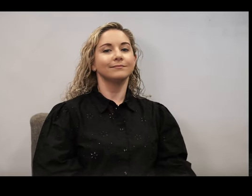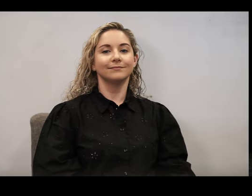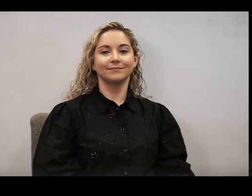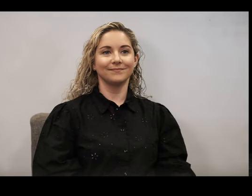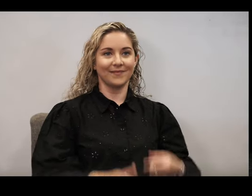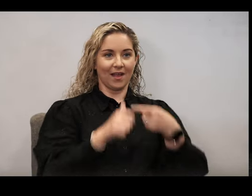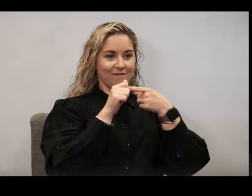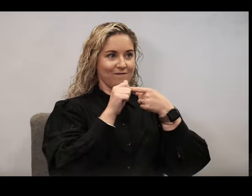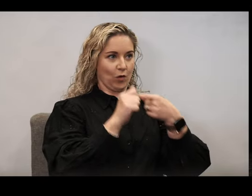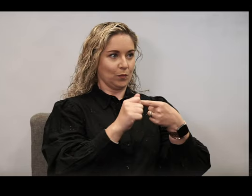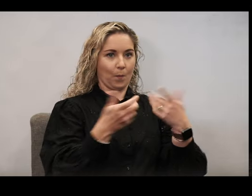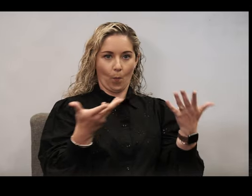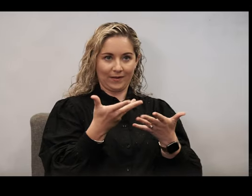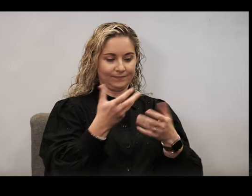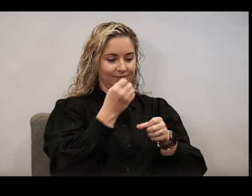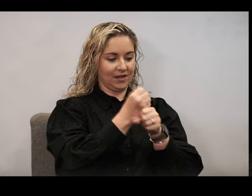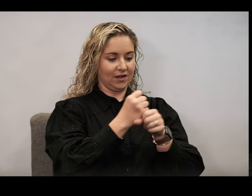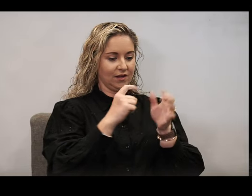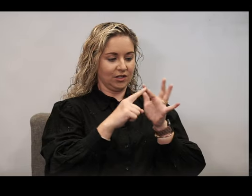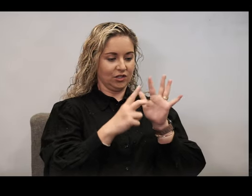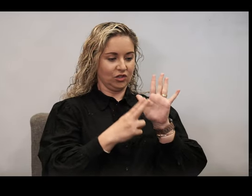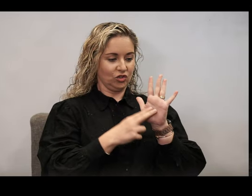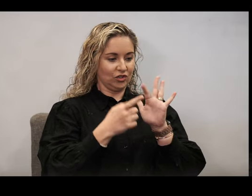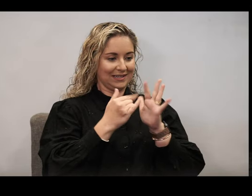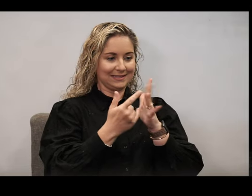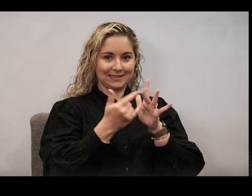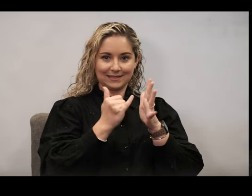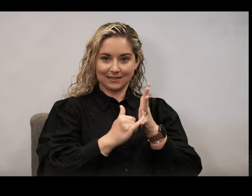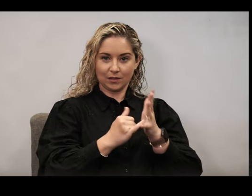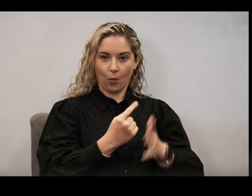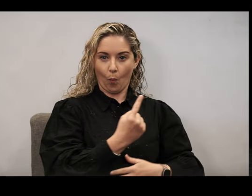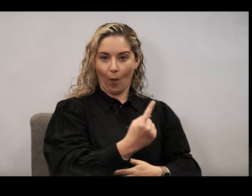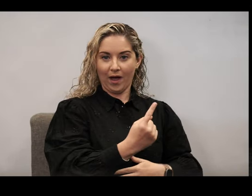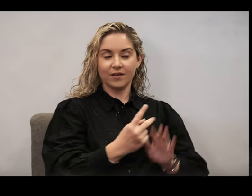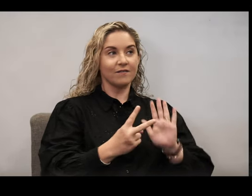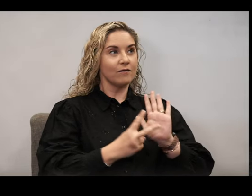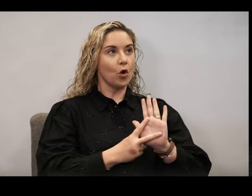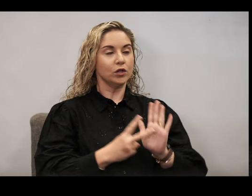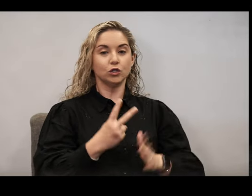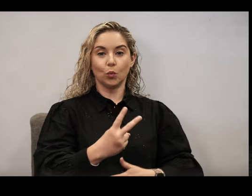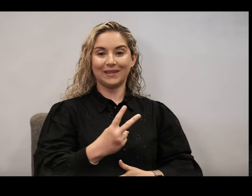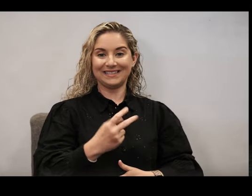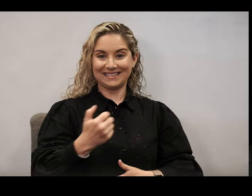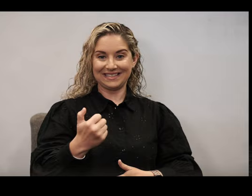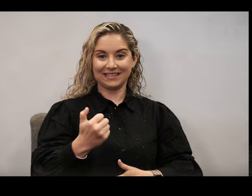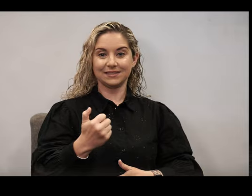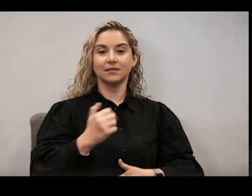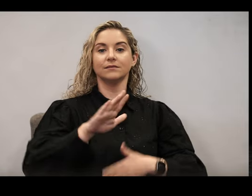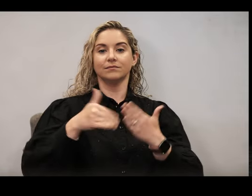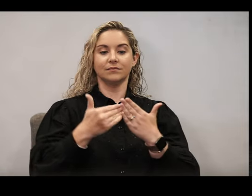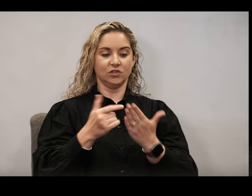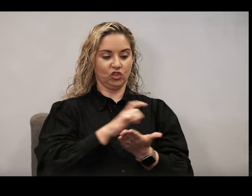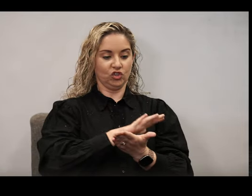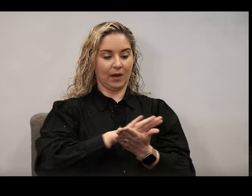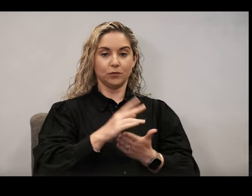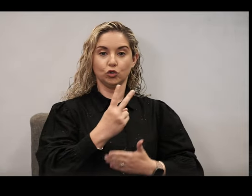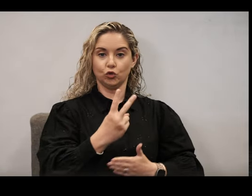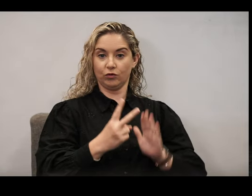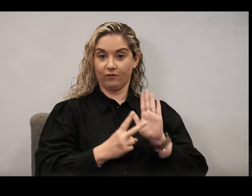Our first reading today is from Genesis chapter 1, verses 26 to chapter 2, verse 3. Genesis chapter